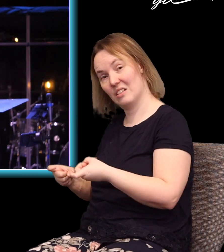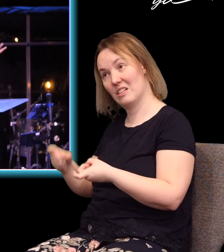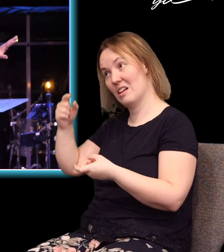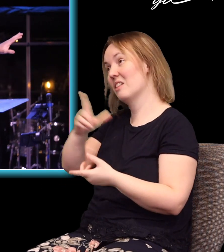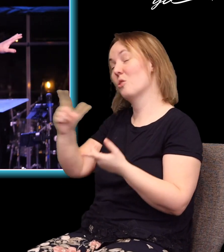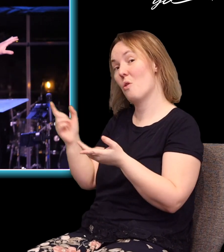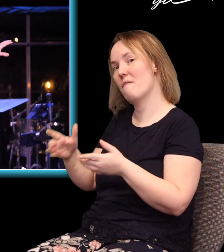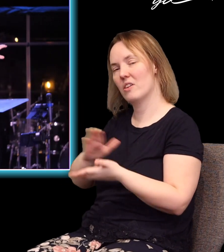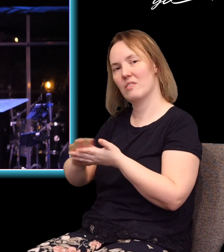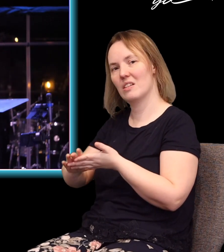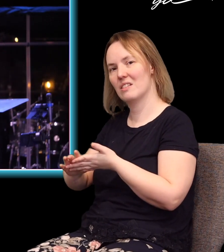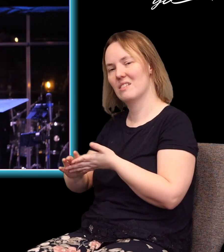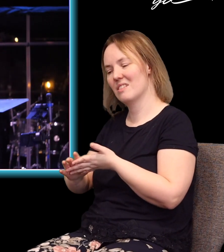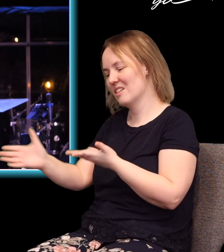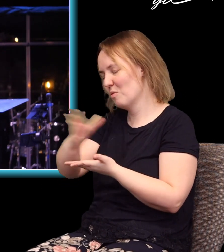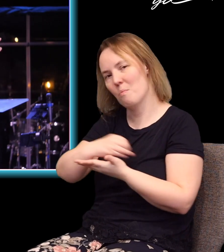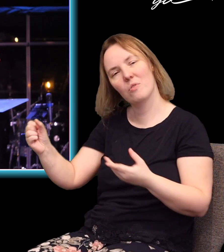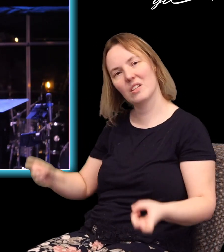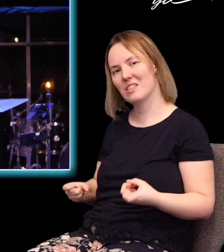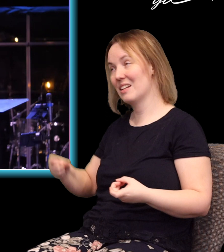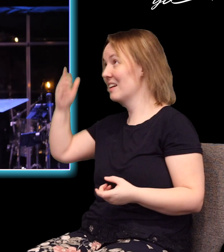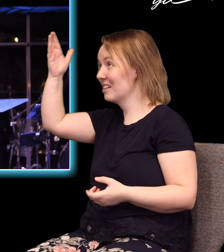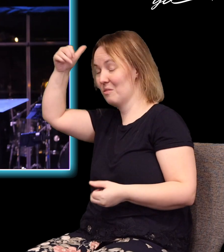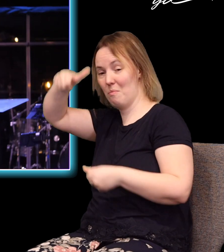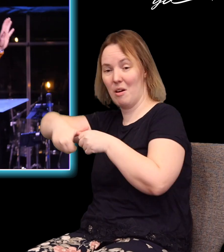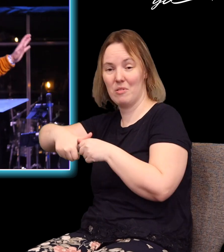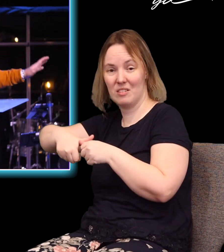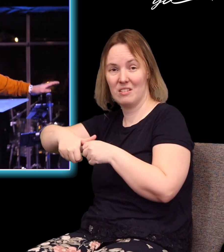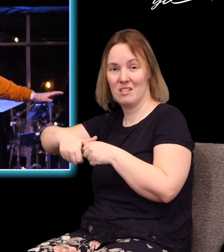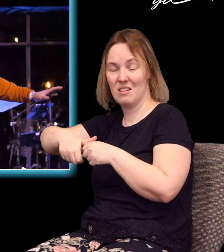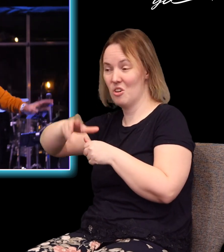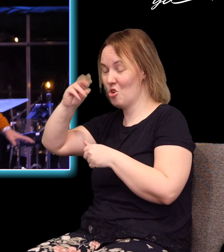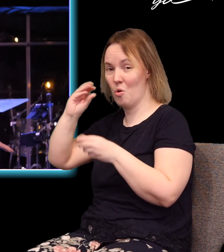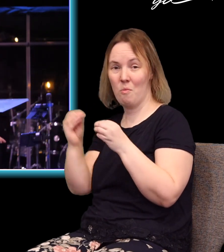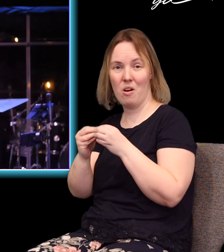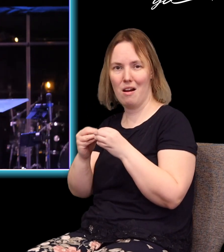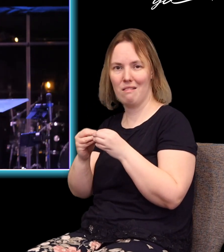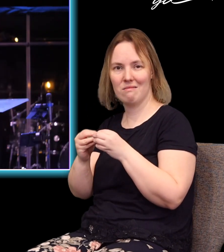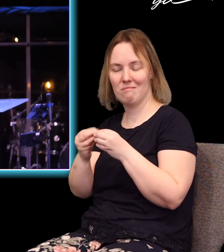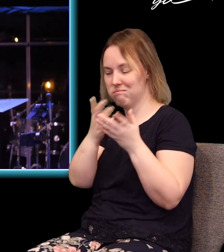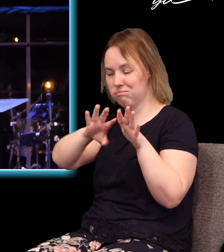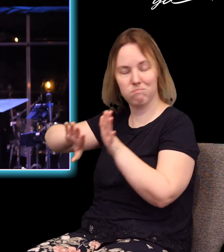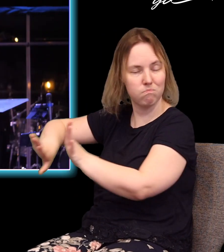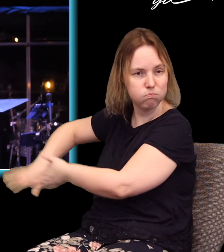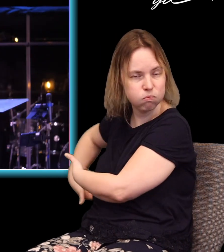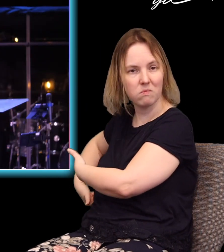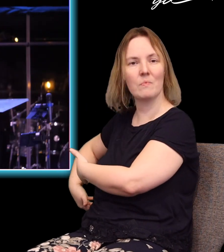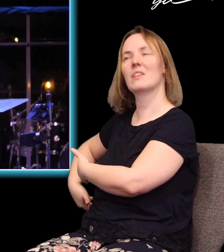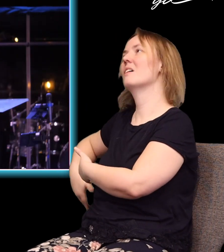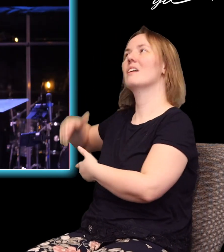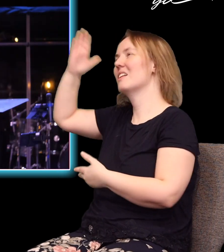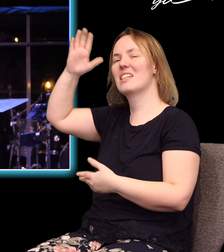the west, I've removed your sin from you, and I remember it no more. It is buried in the deepest sea, and I never bring it up.